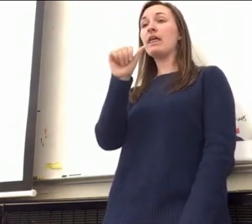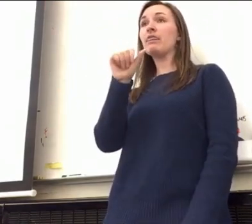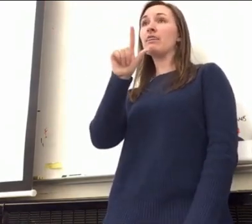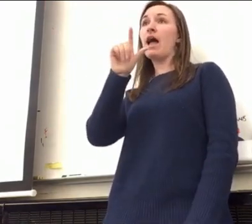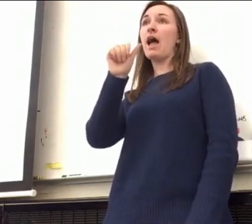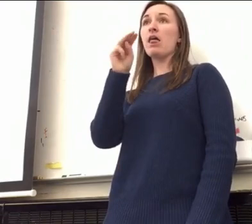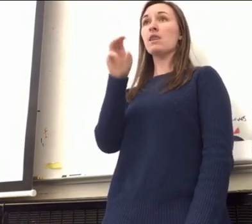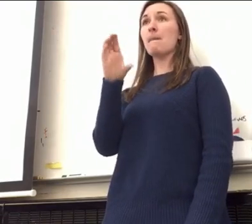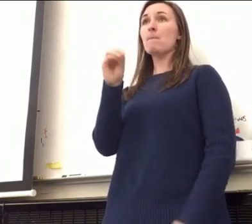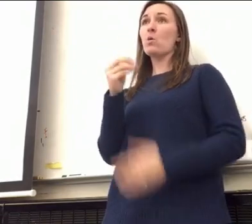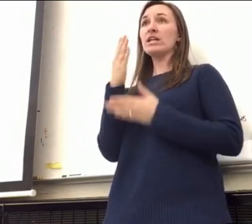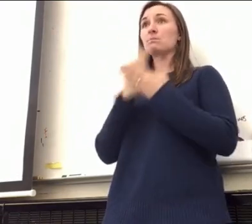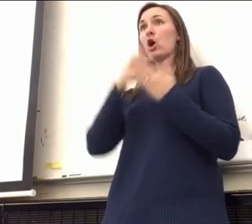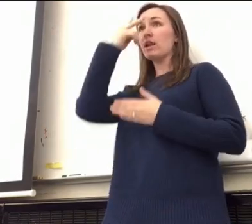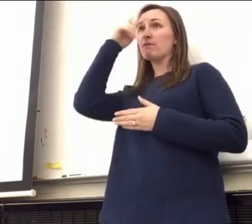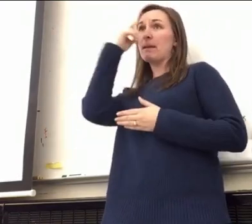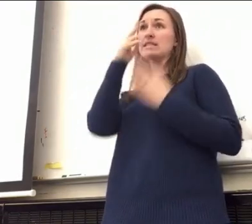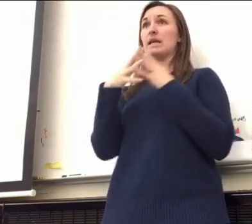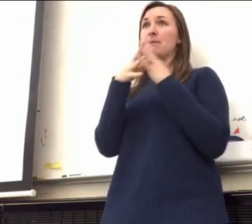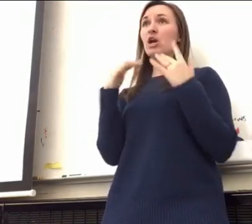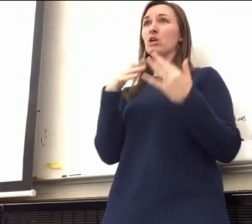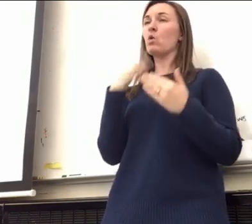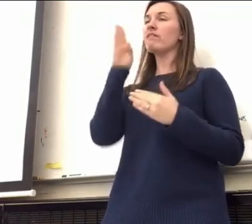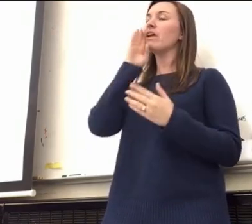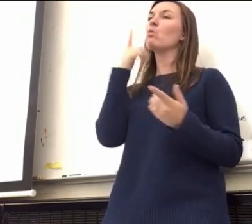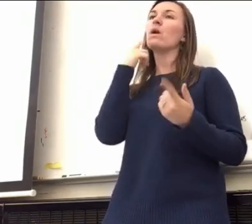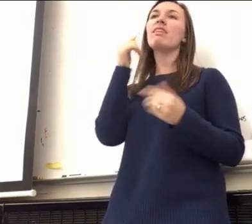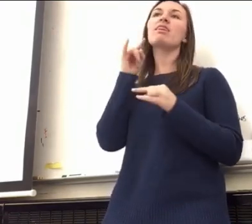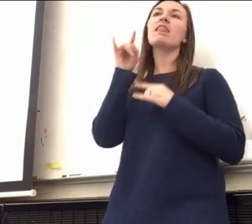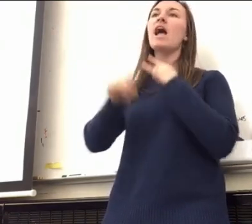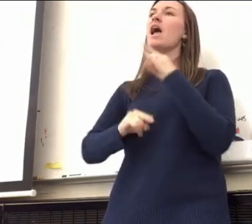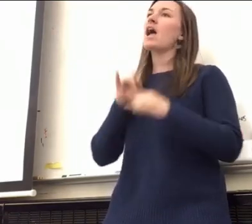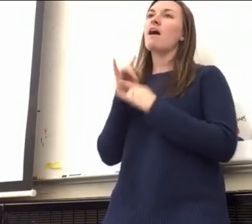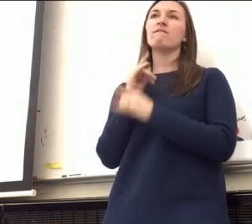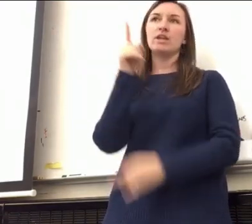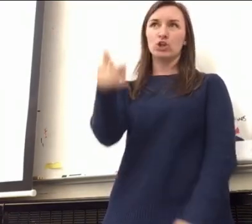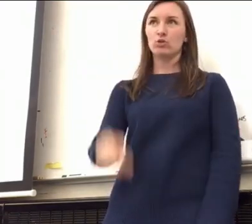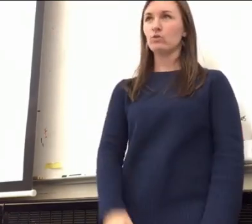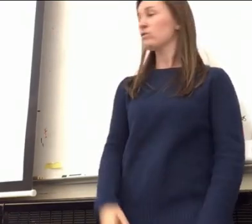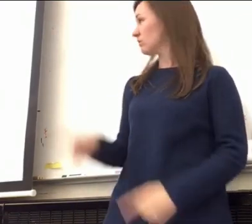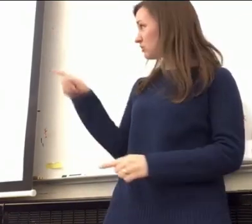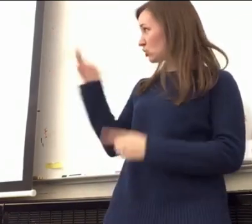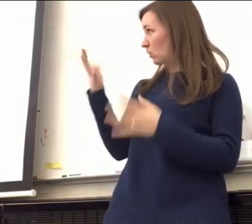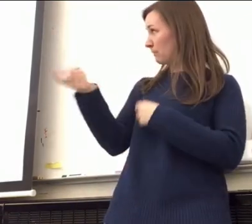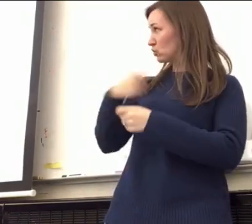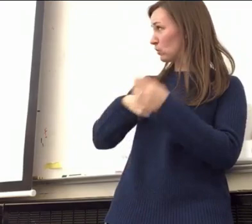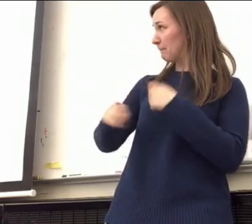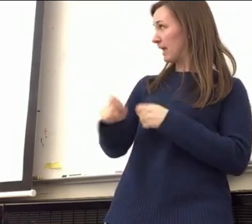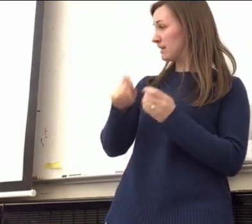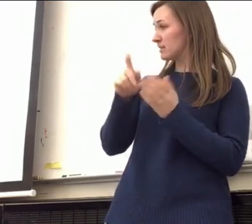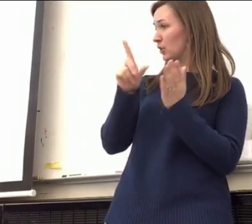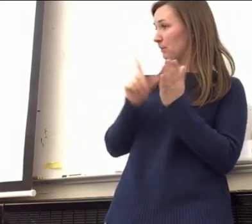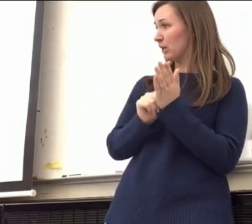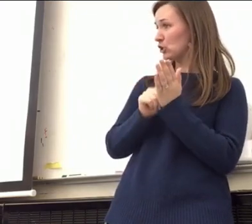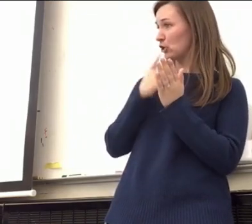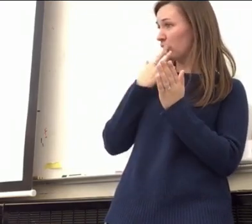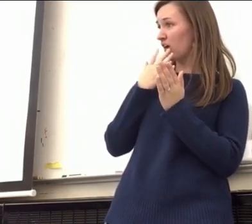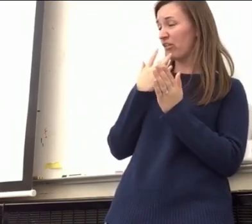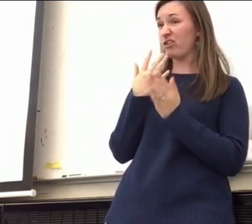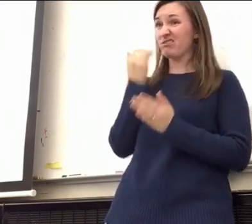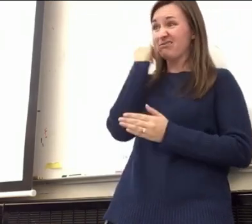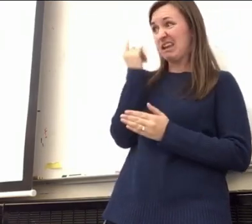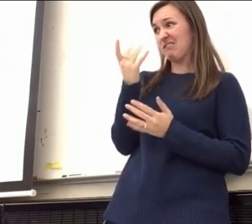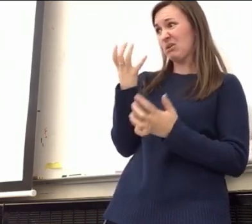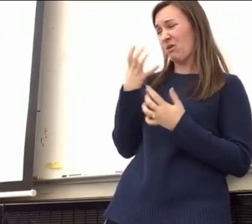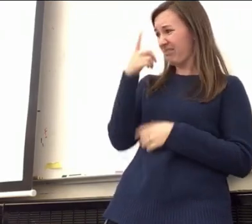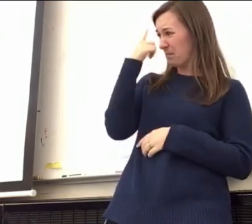Mexican-American War, they will laugh you out of the state. Do you want me to replace the tone and cartridge? If you want. I just hadn't had a chance yet. Is